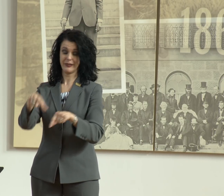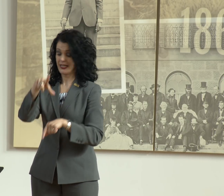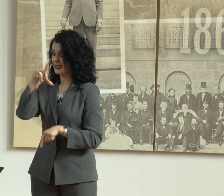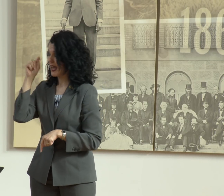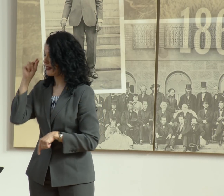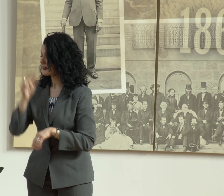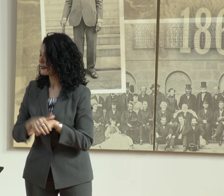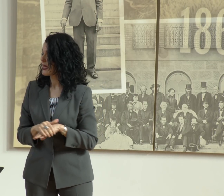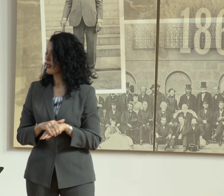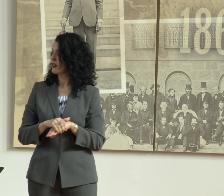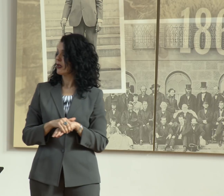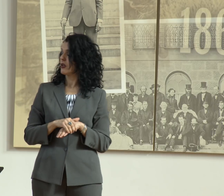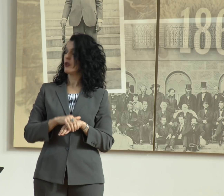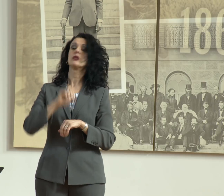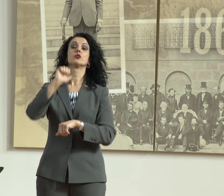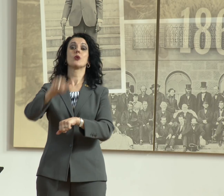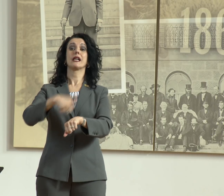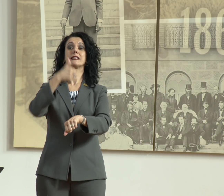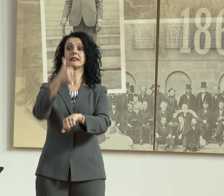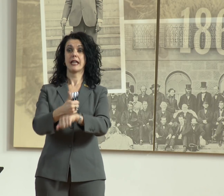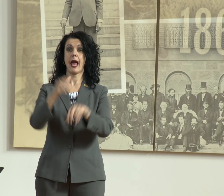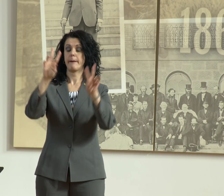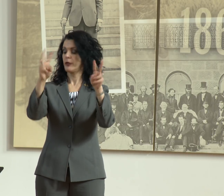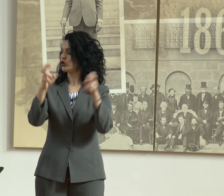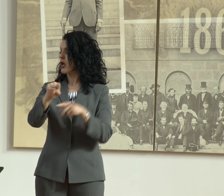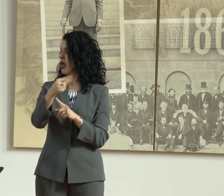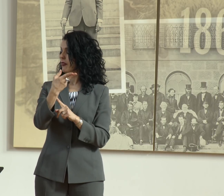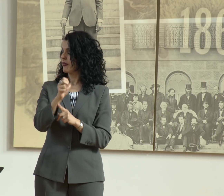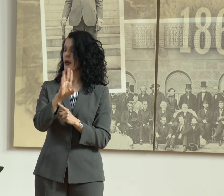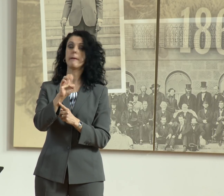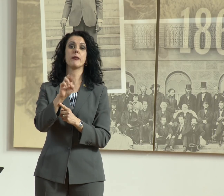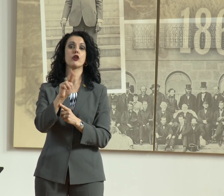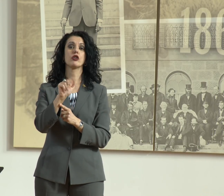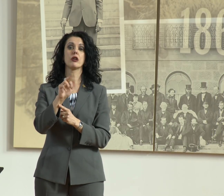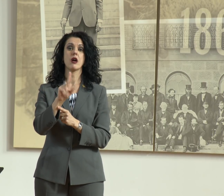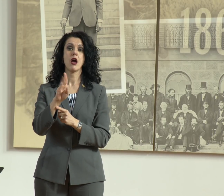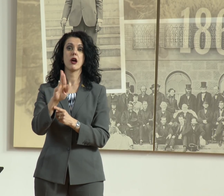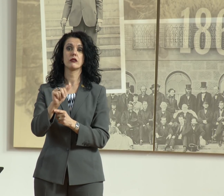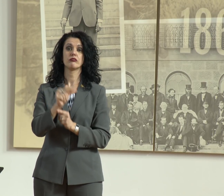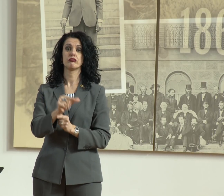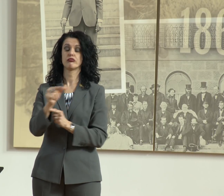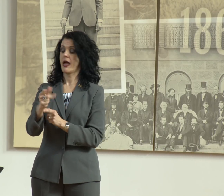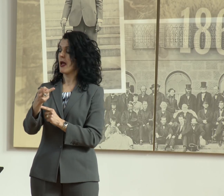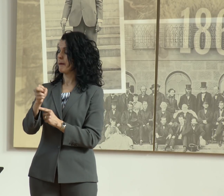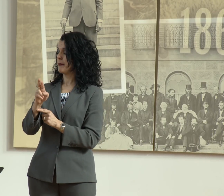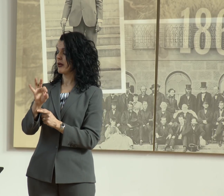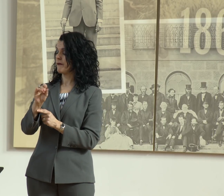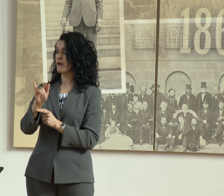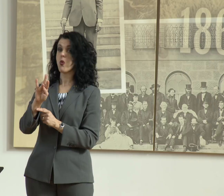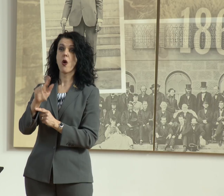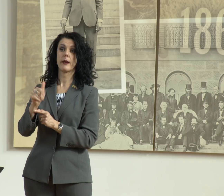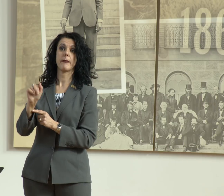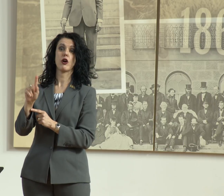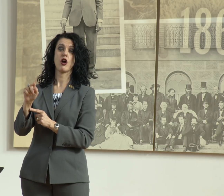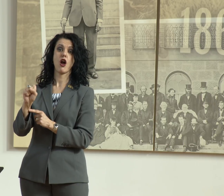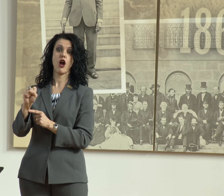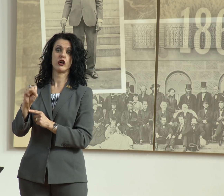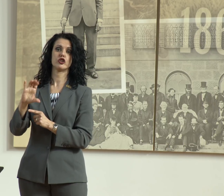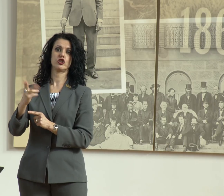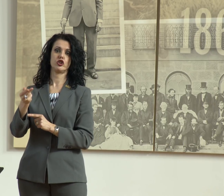He has bequested money to Gallaudet in order to establish the Bernard Bragg Performing